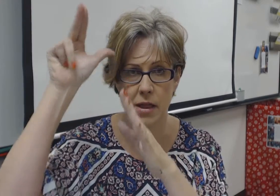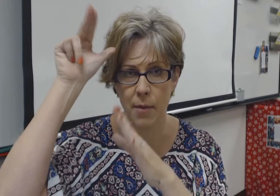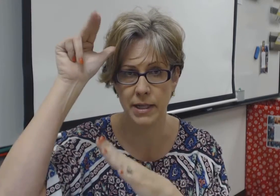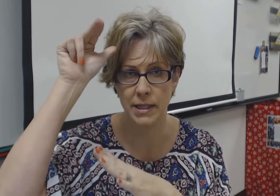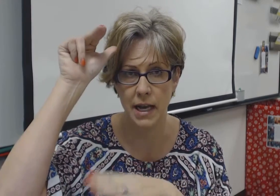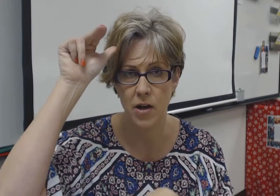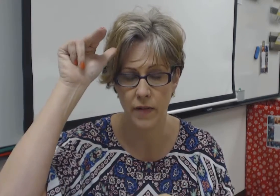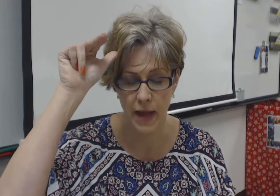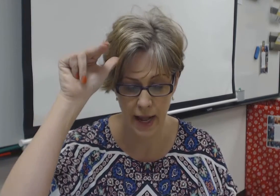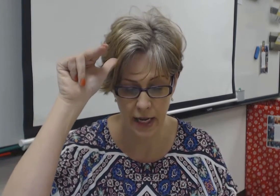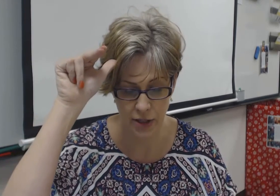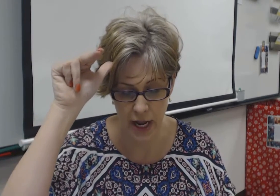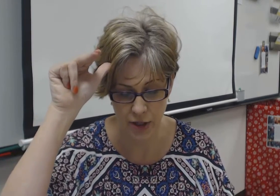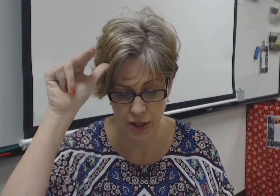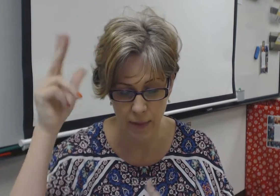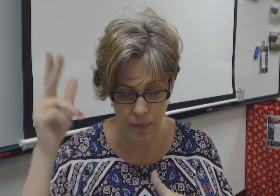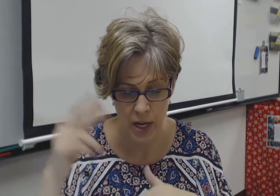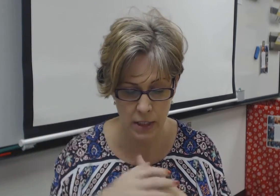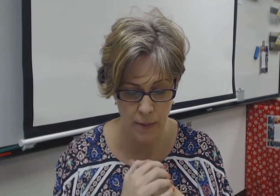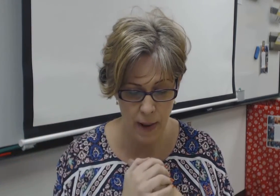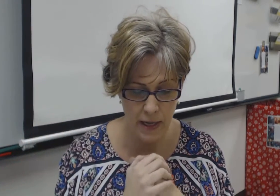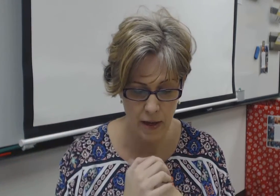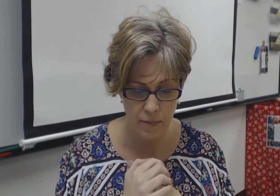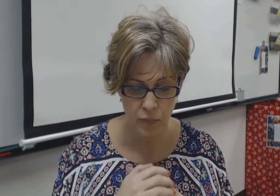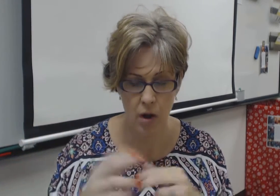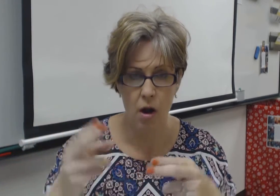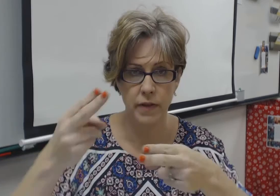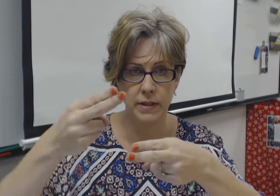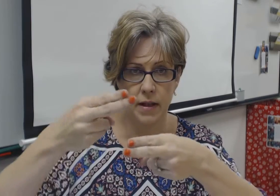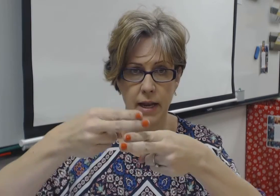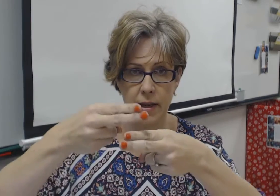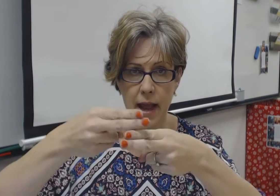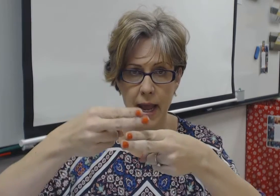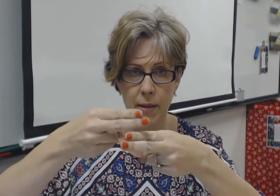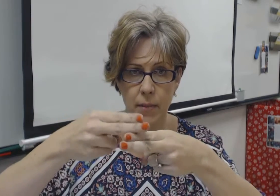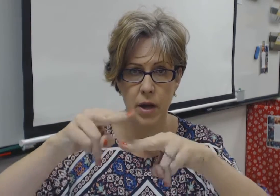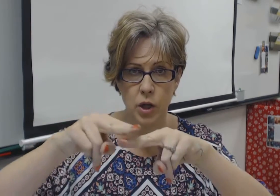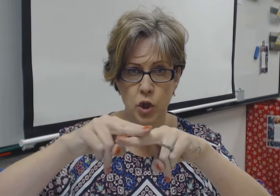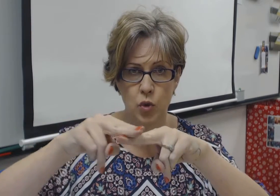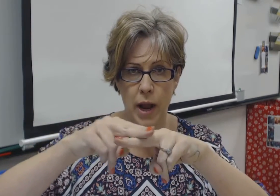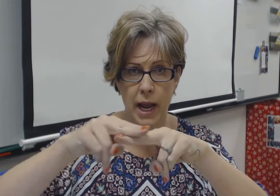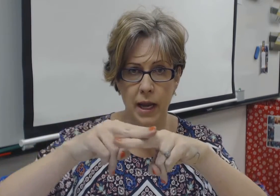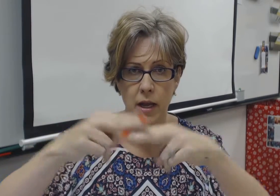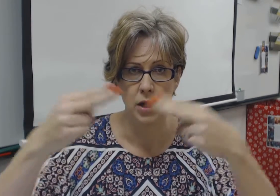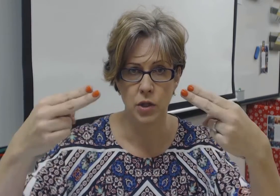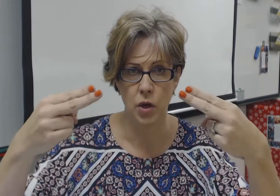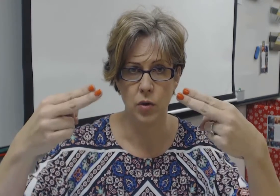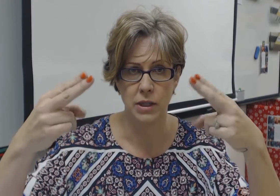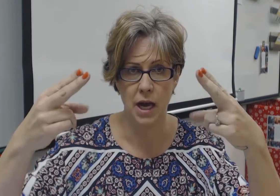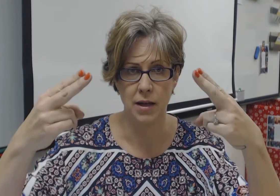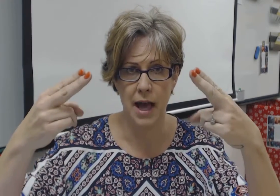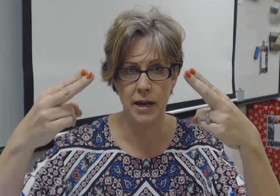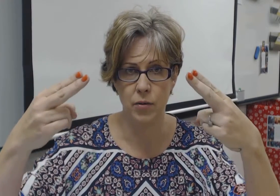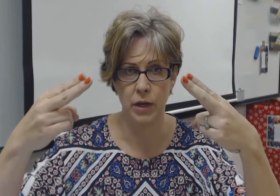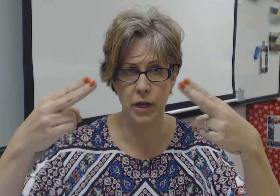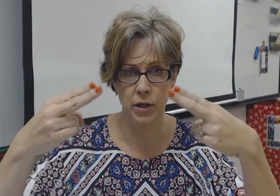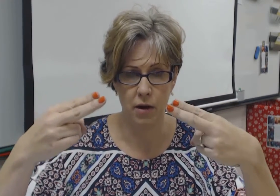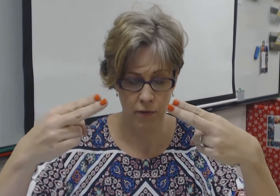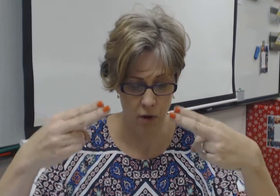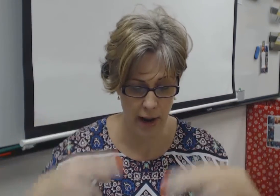thumb extended on that H hand shape, depending on the sign. Name, train. So tuck that in really good there for our